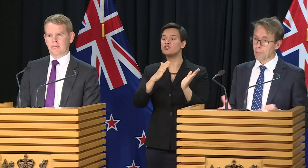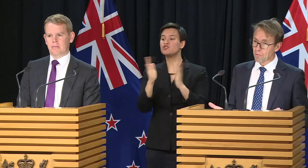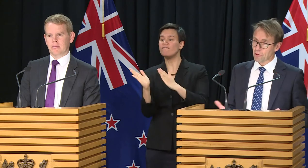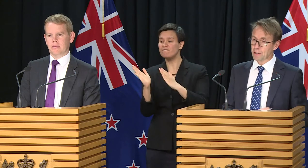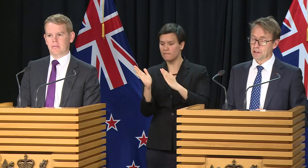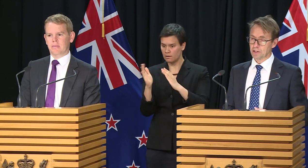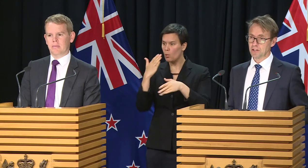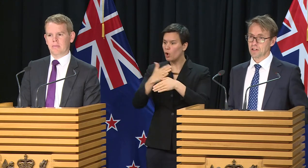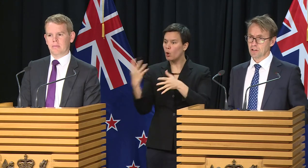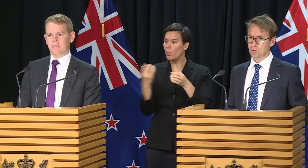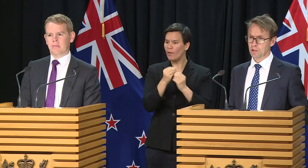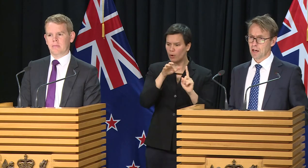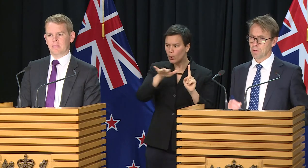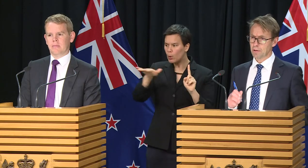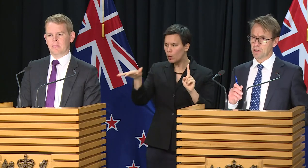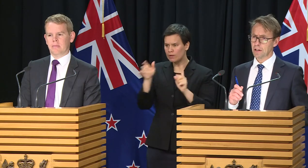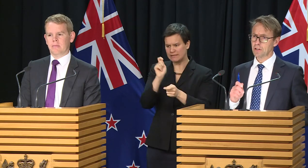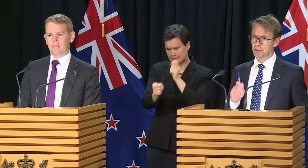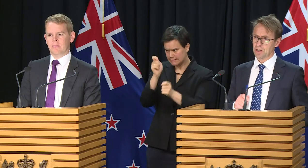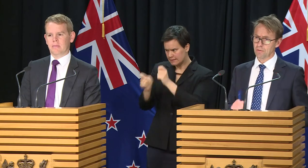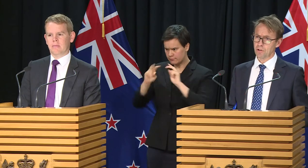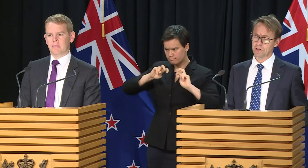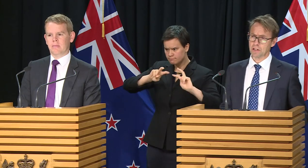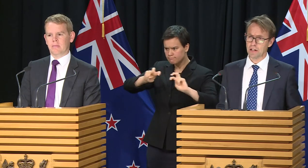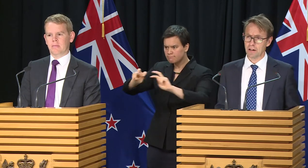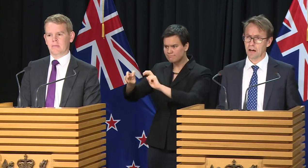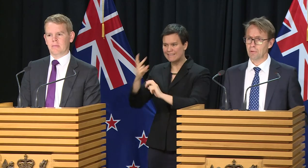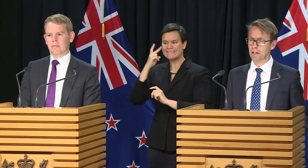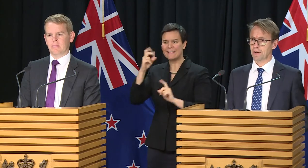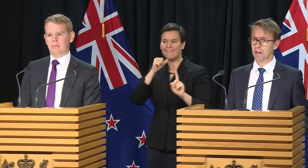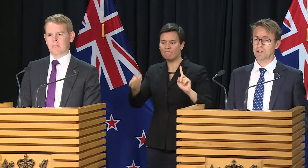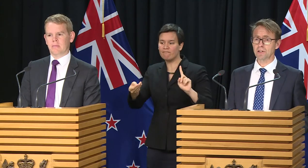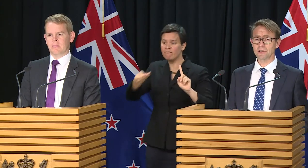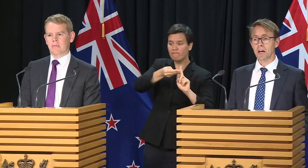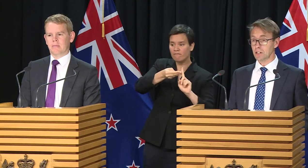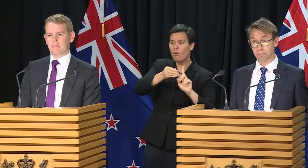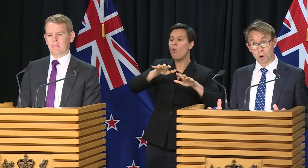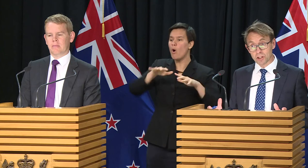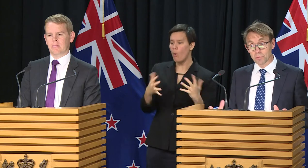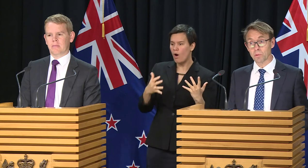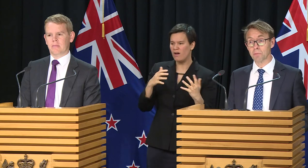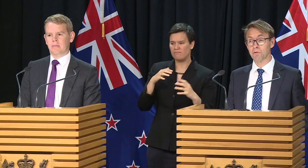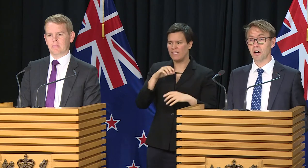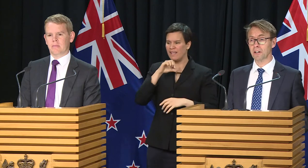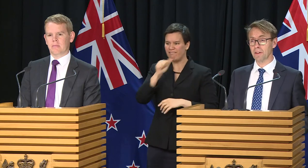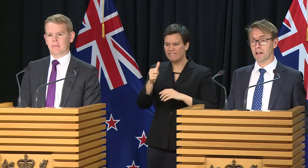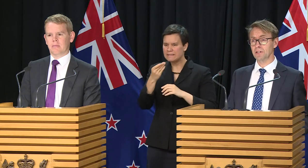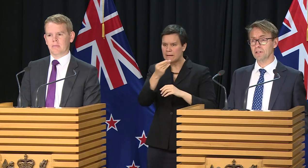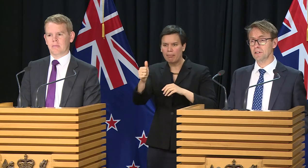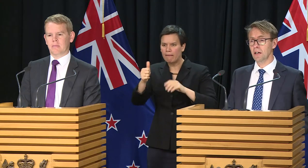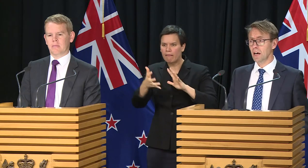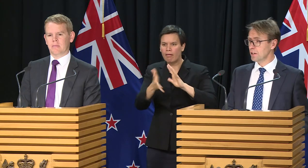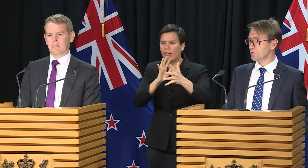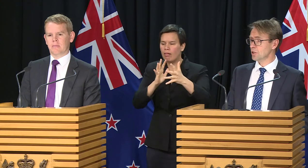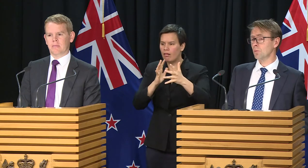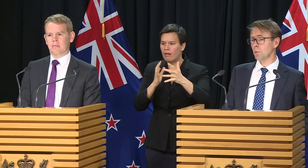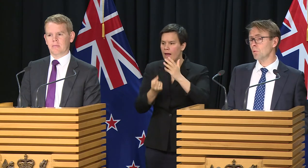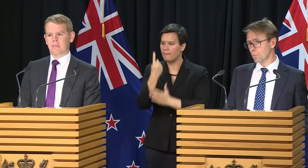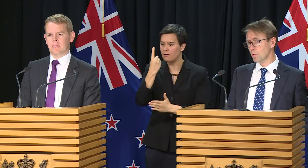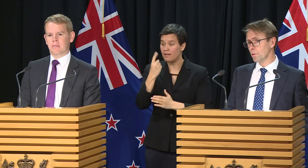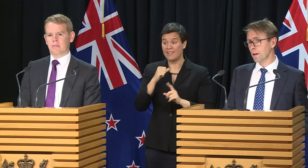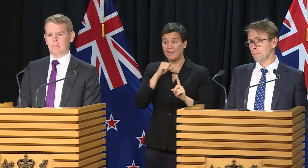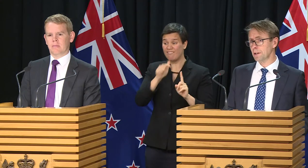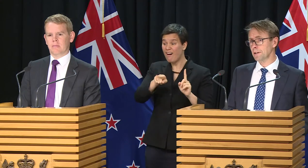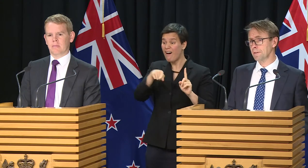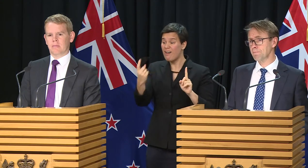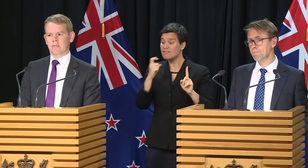and over and above the regular testing that's already happening, to see if there is any other cases. It's possible we will find other cases, and if so, we will